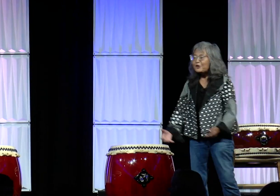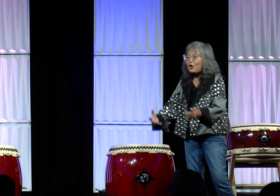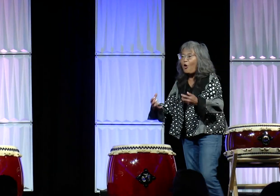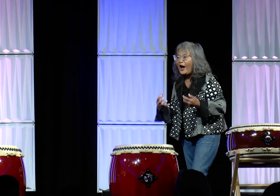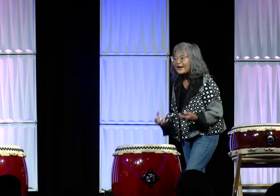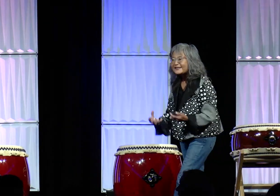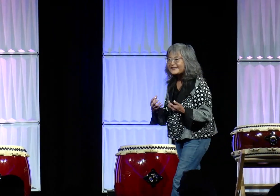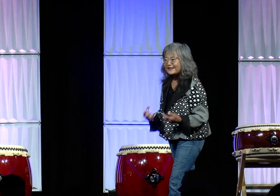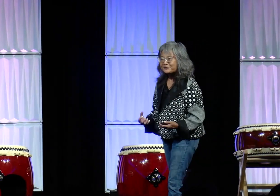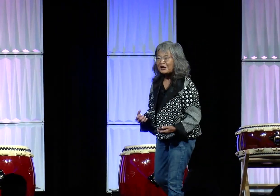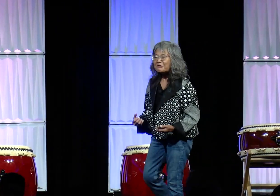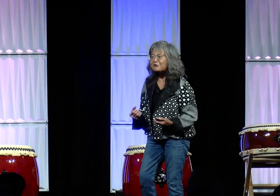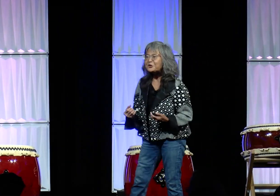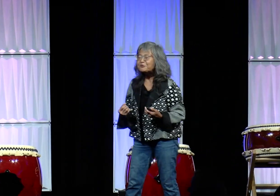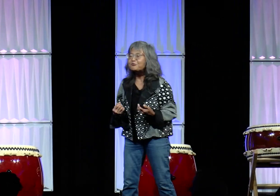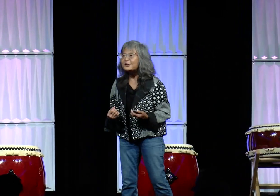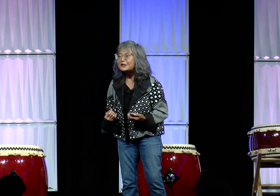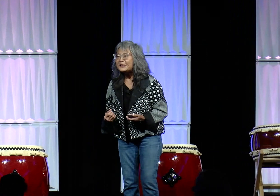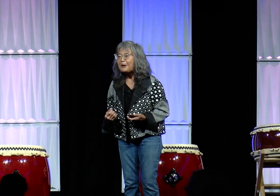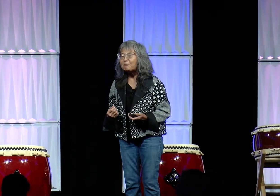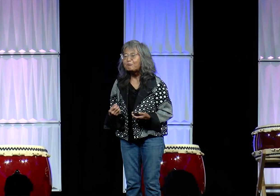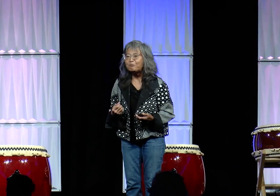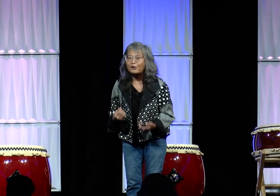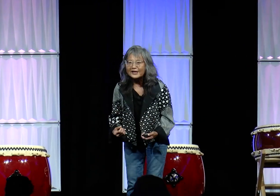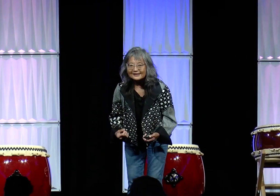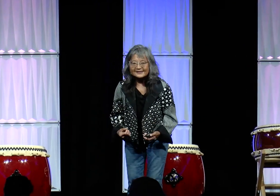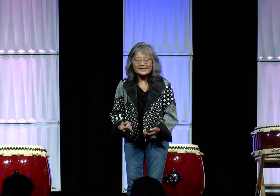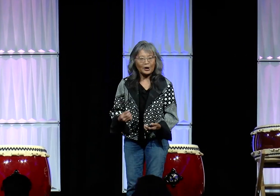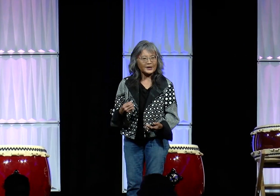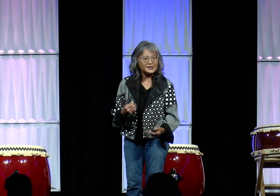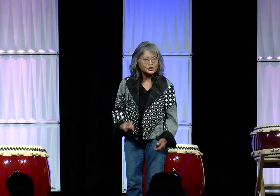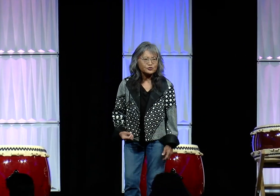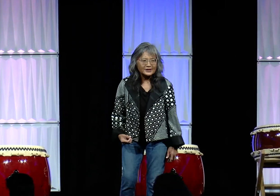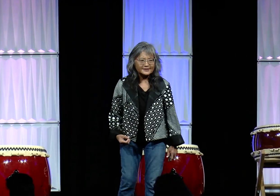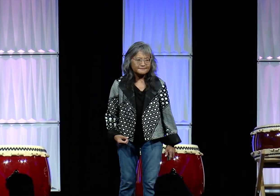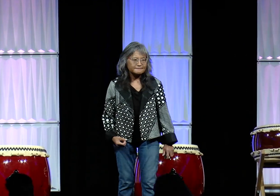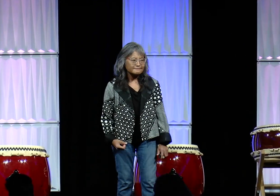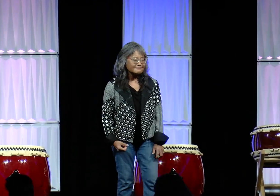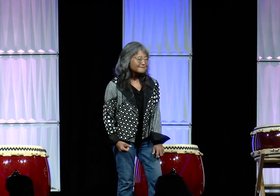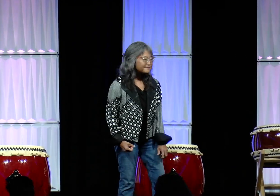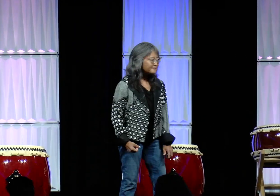That requires us, right, to really embrace our history,